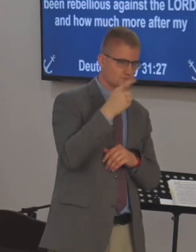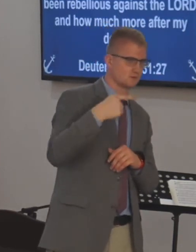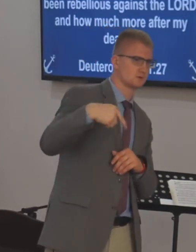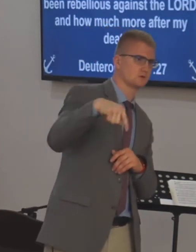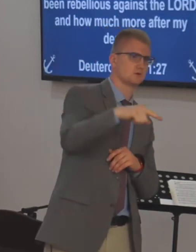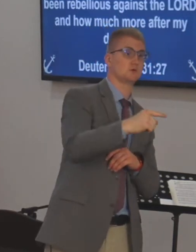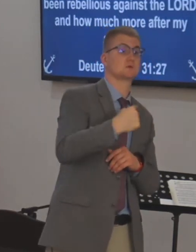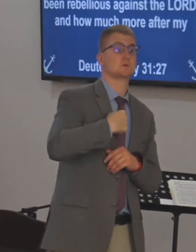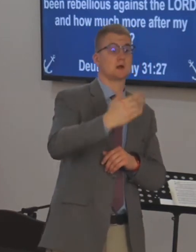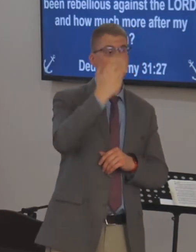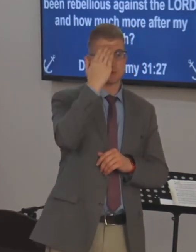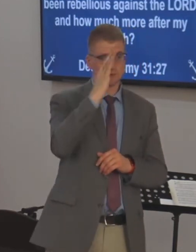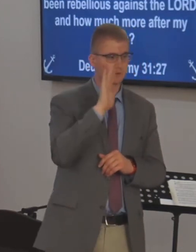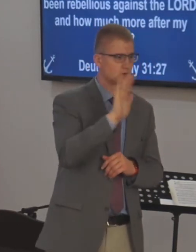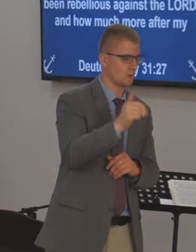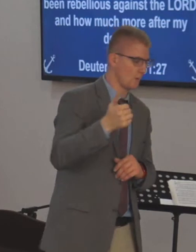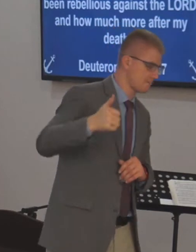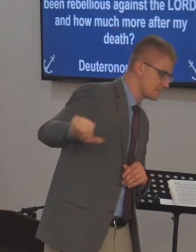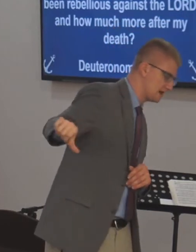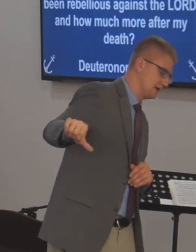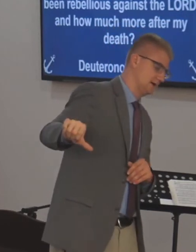thy rebellion.